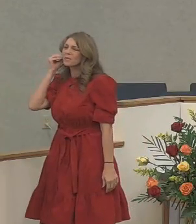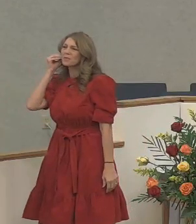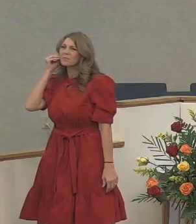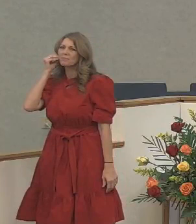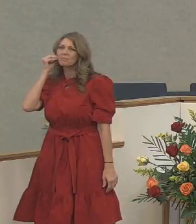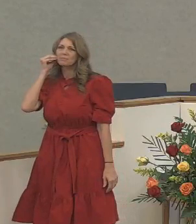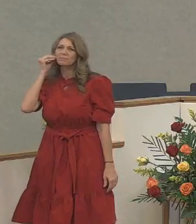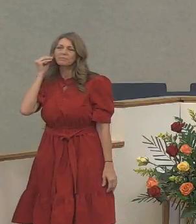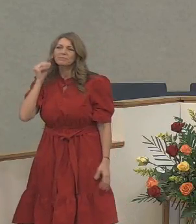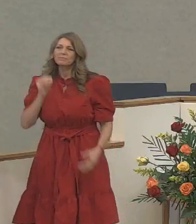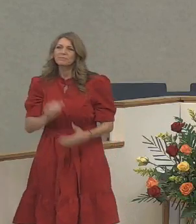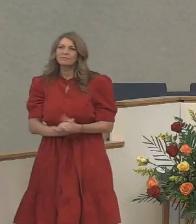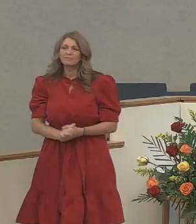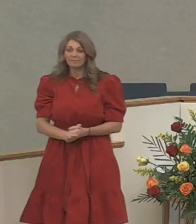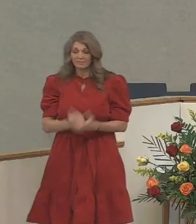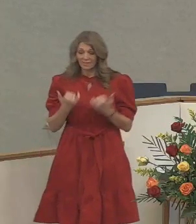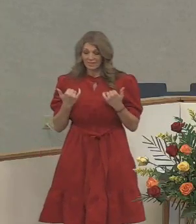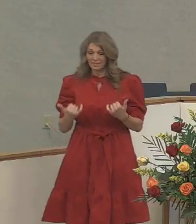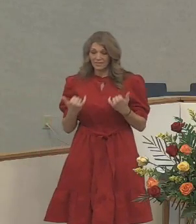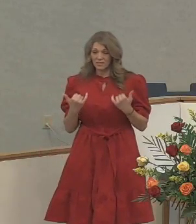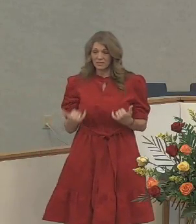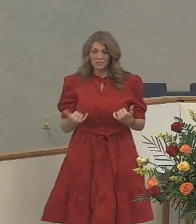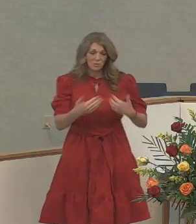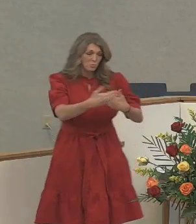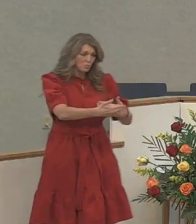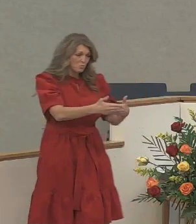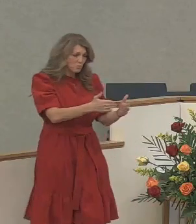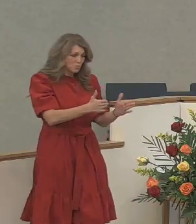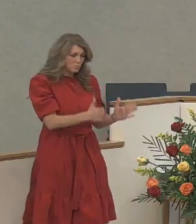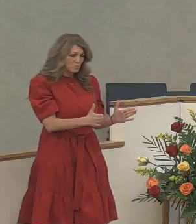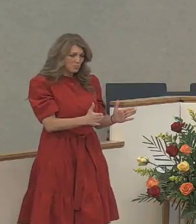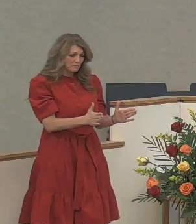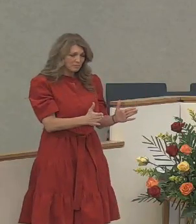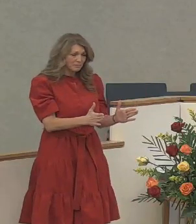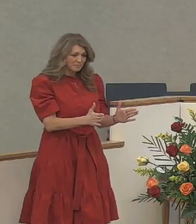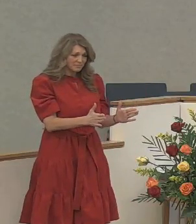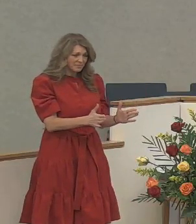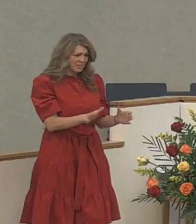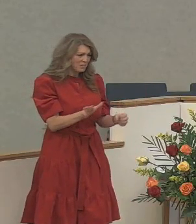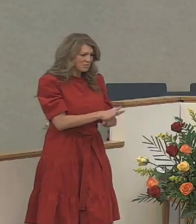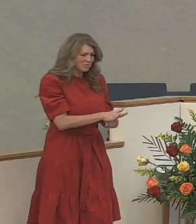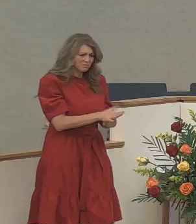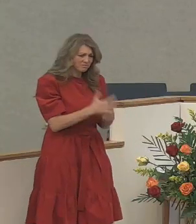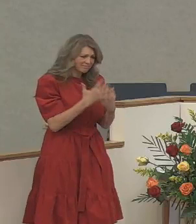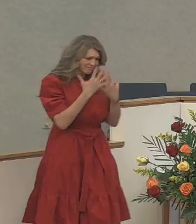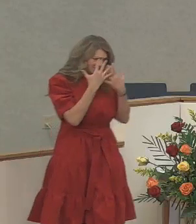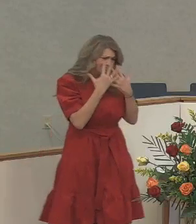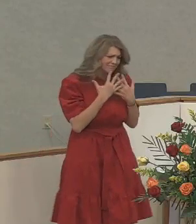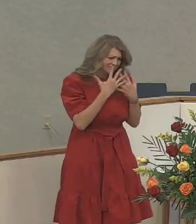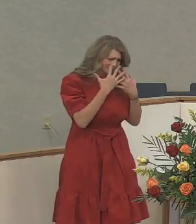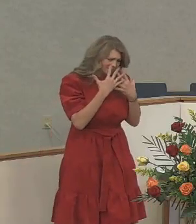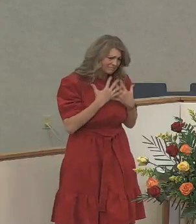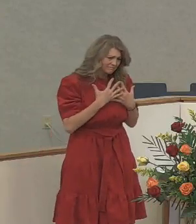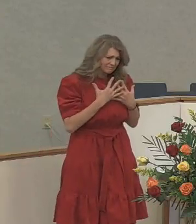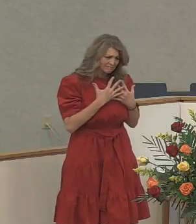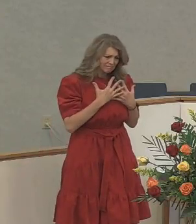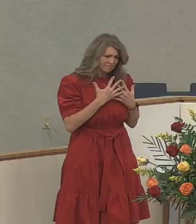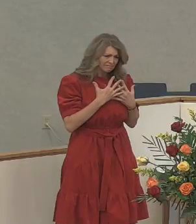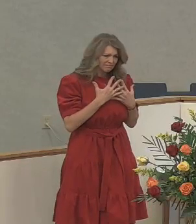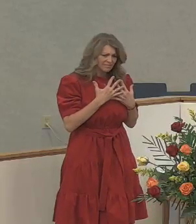inside. Now there's a room filled with sad, ashen